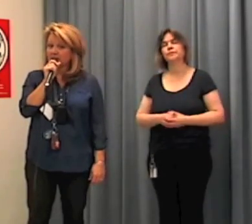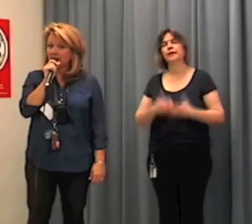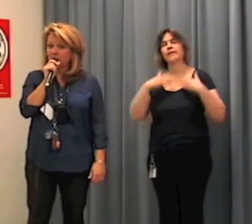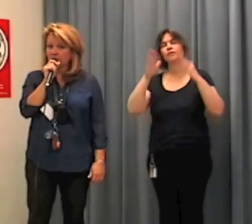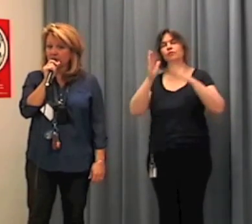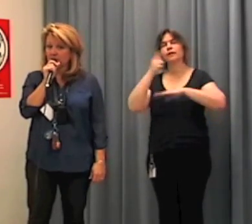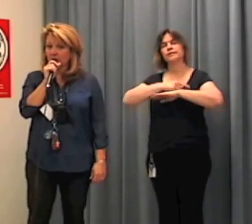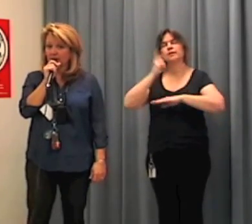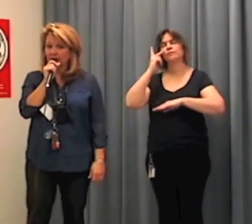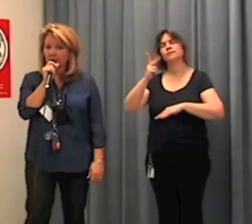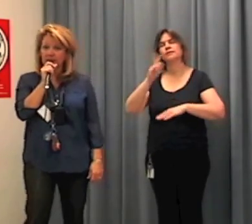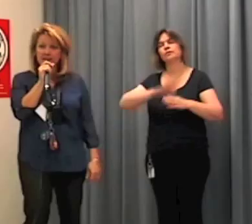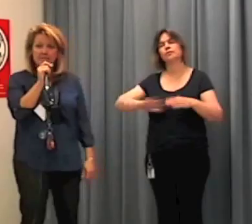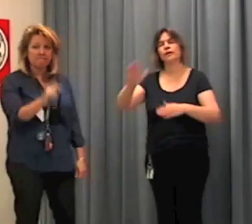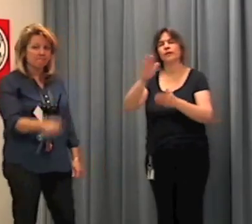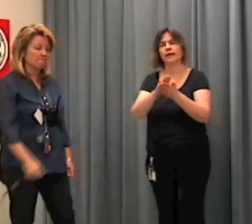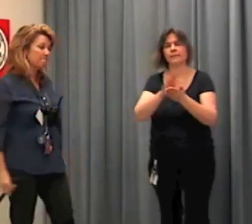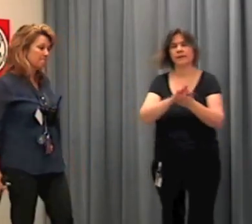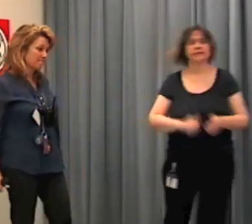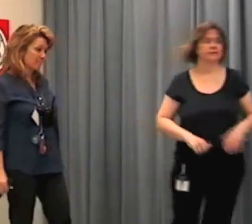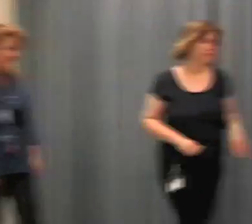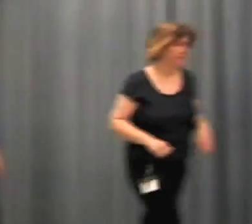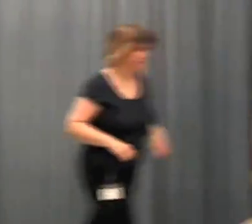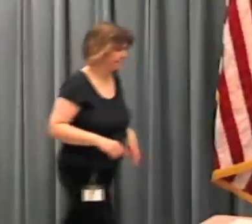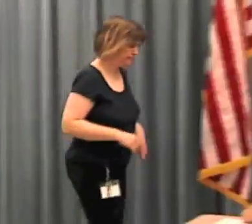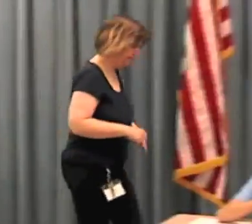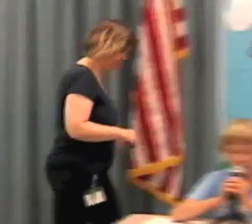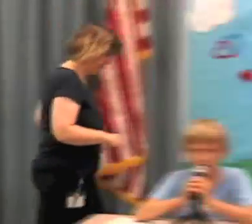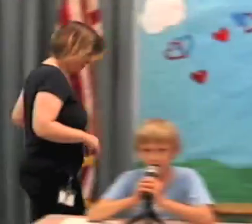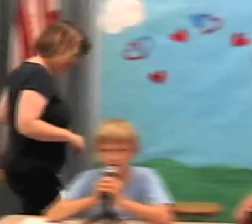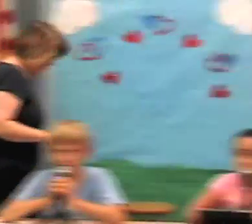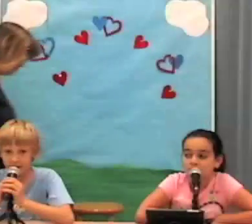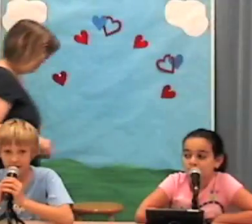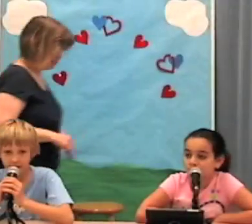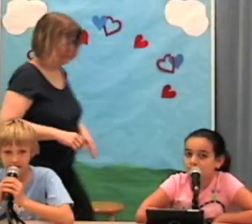have a great day. We'll see you around campus.